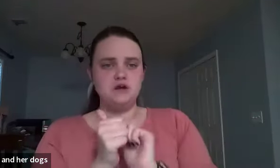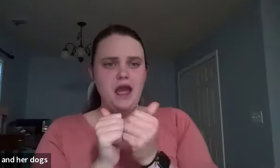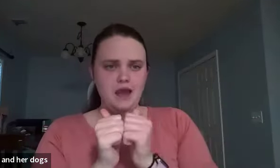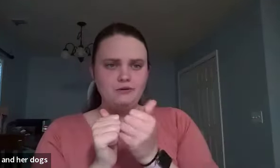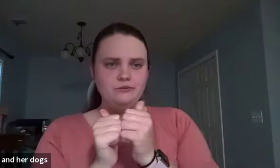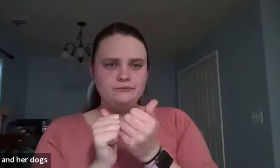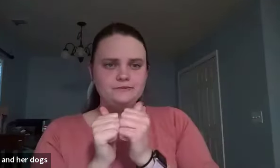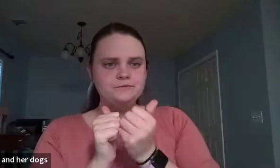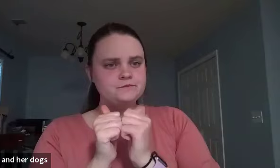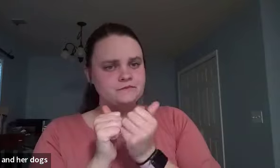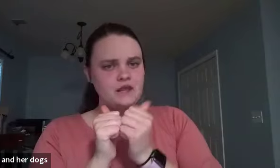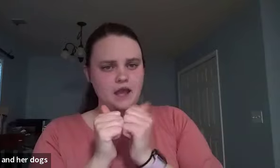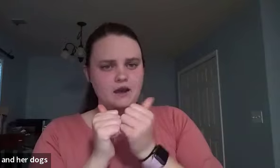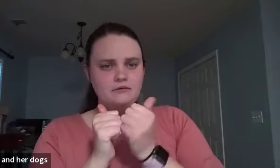So how.